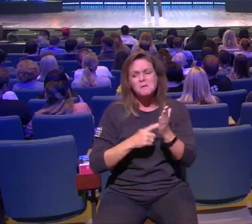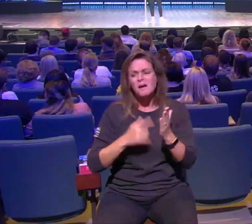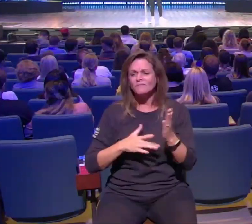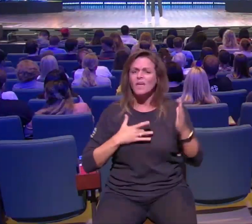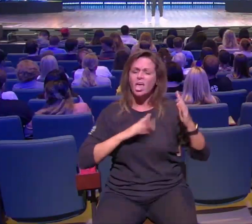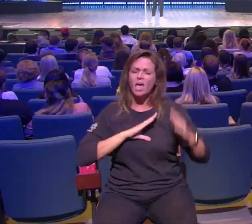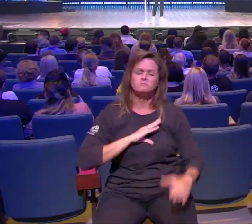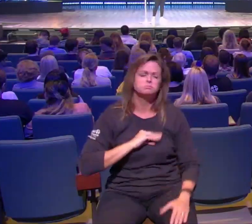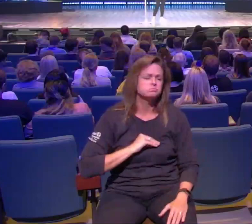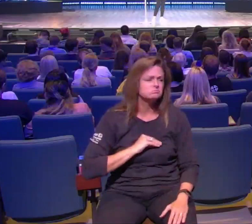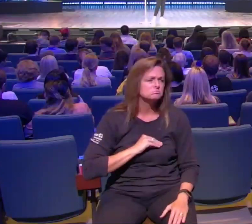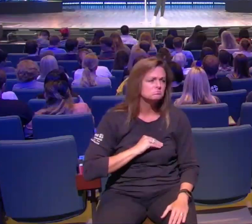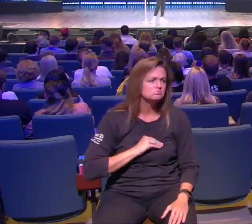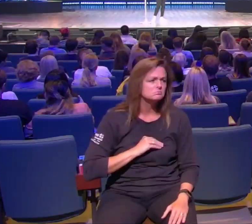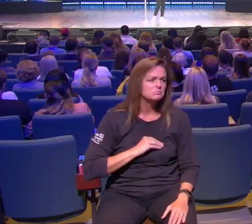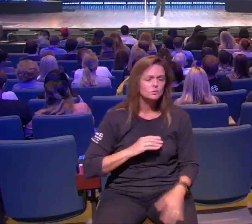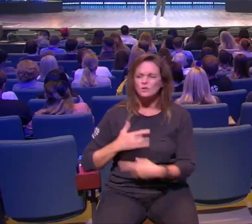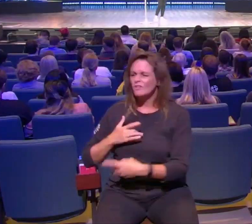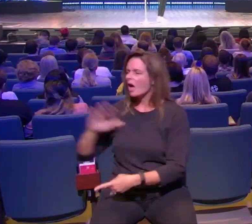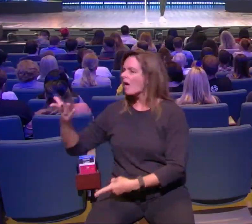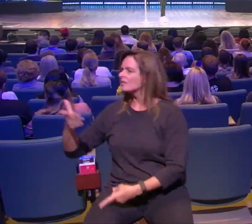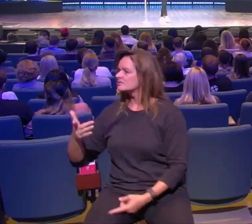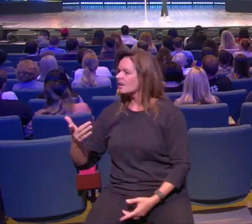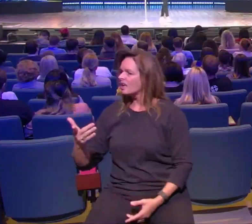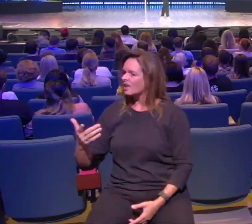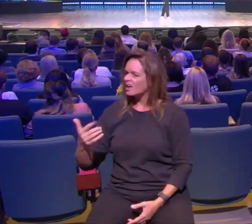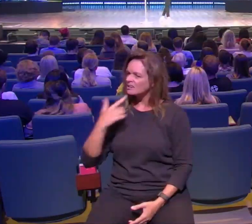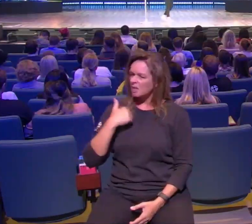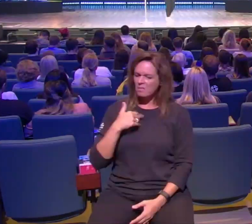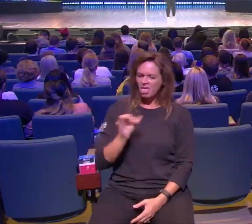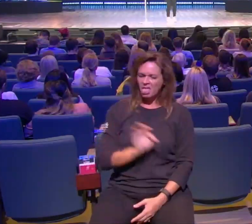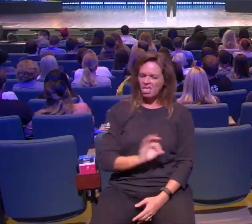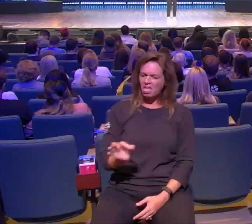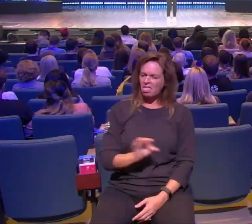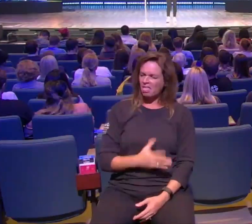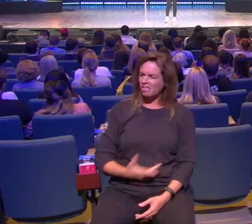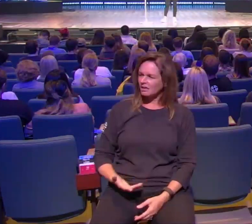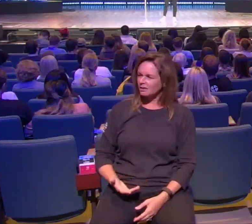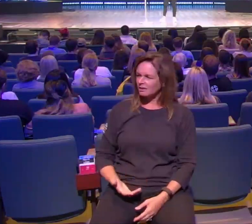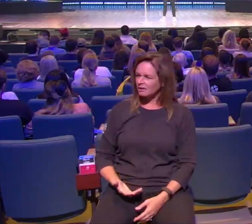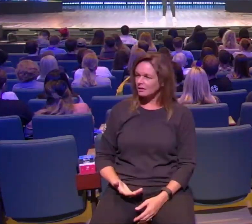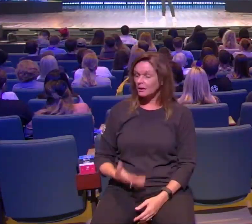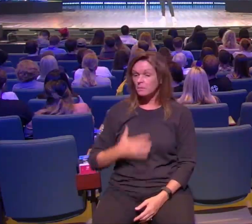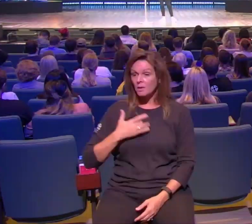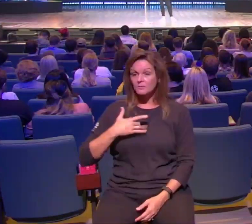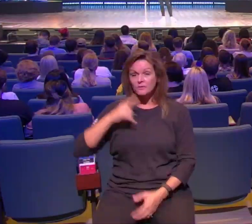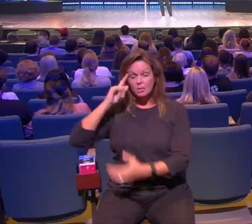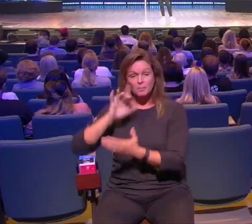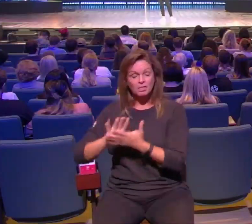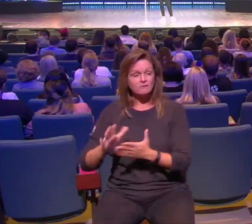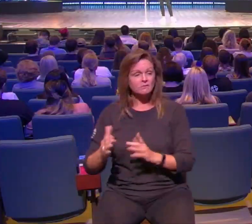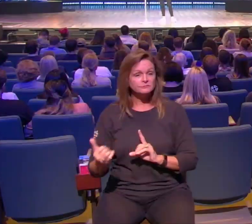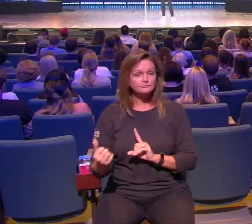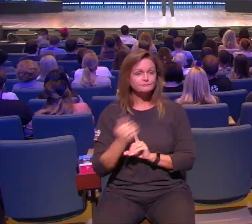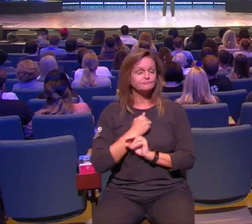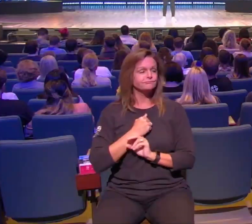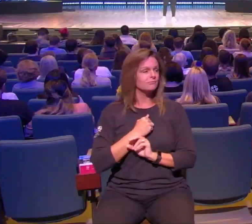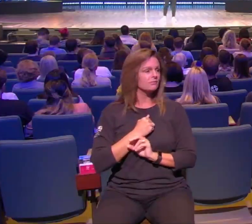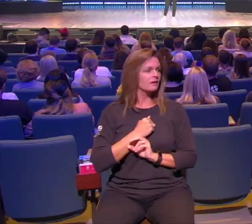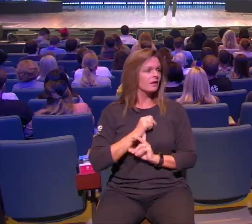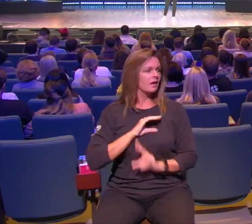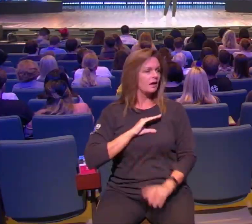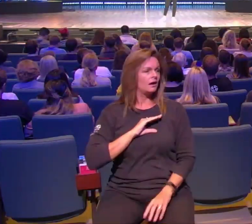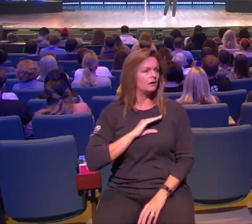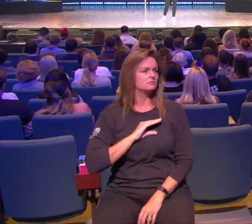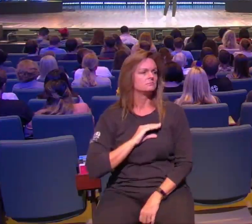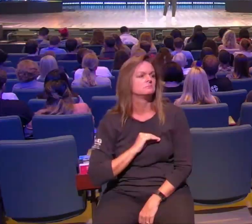feel like others are counting you out. And maybe you've started counting yourself out. But what I want you to know is that even when others